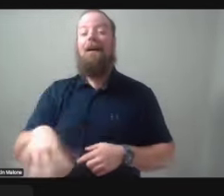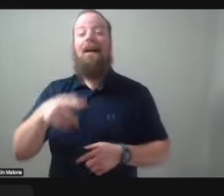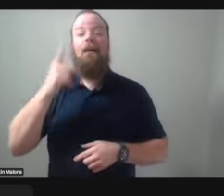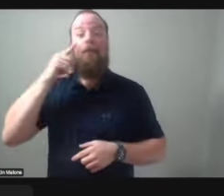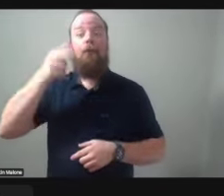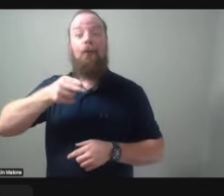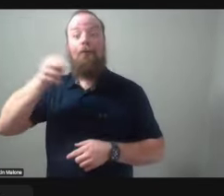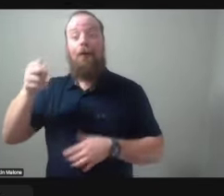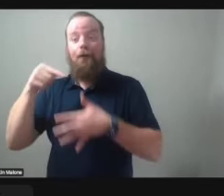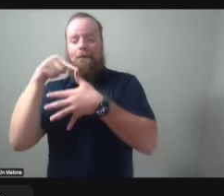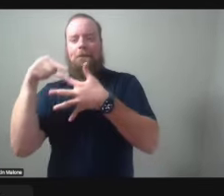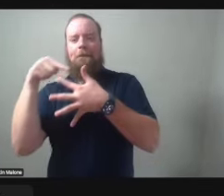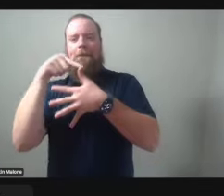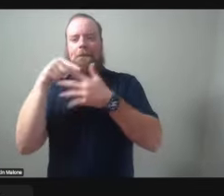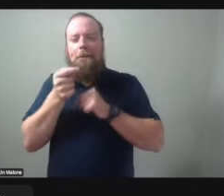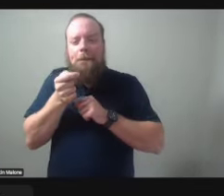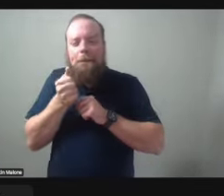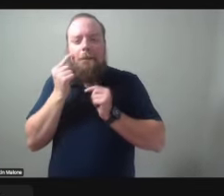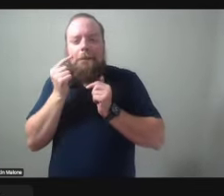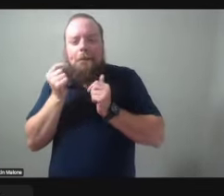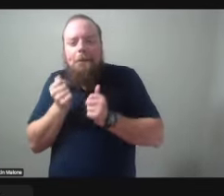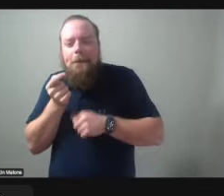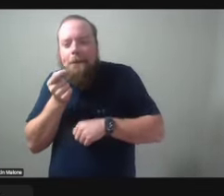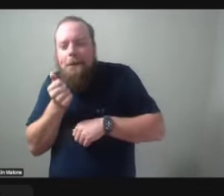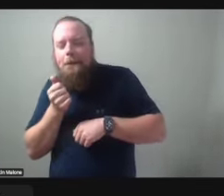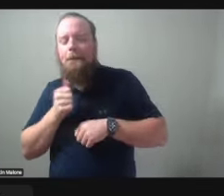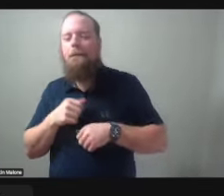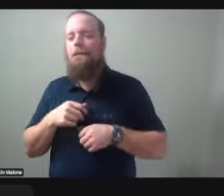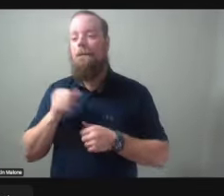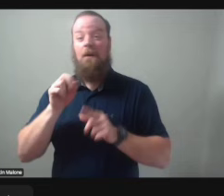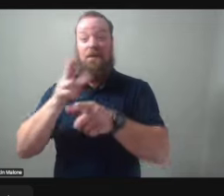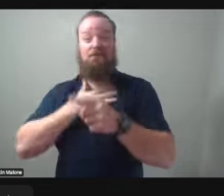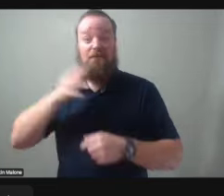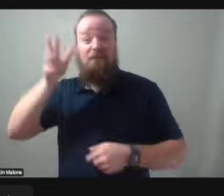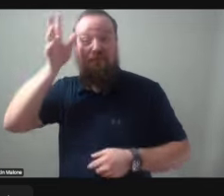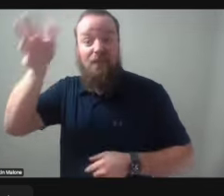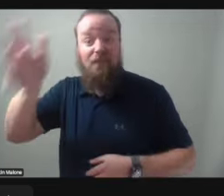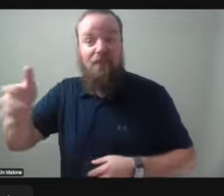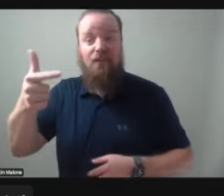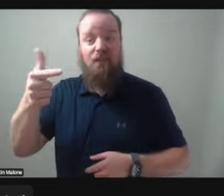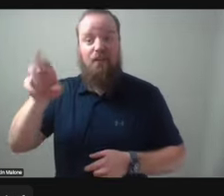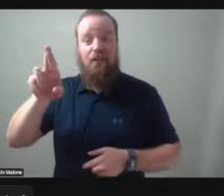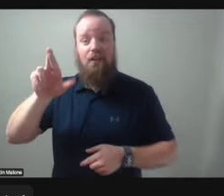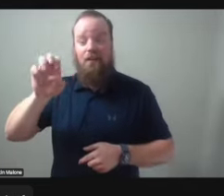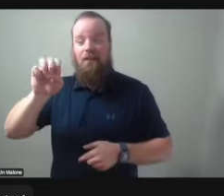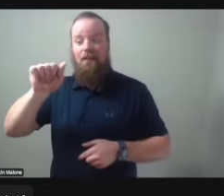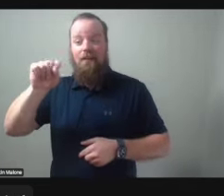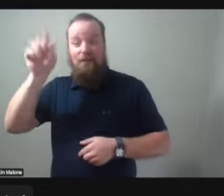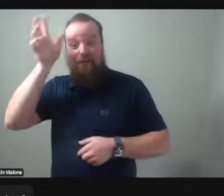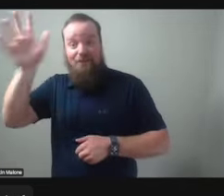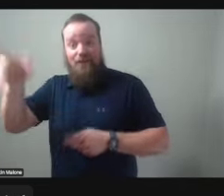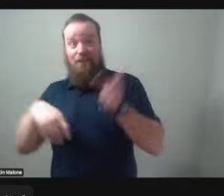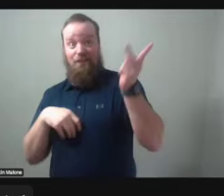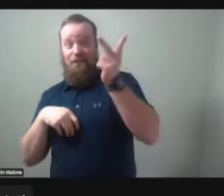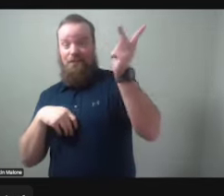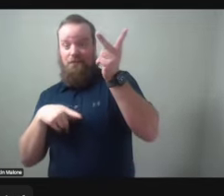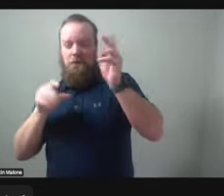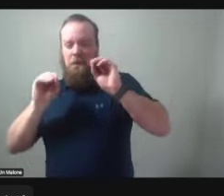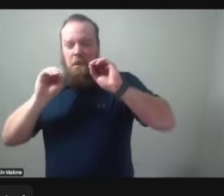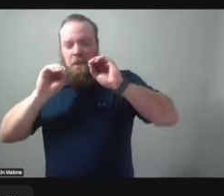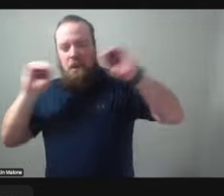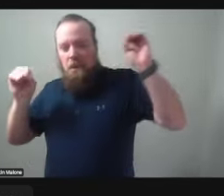community at all, but rather prefer to interact with the hearing community. And as I mentioned earlier, those individuals who consider themselves